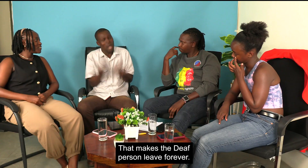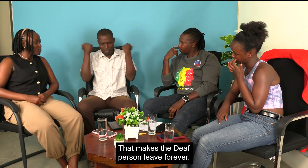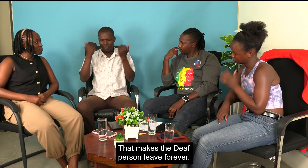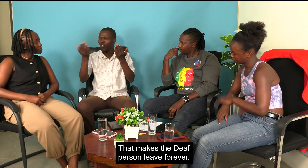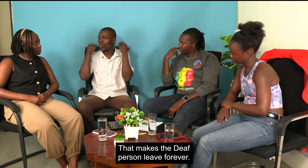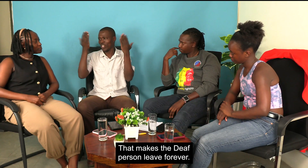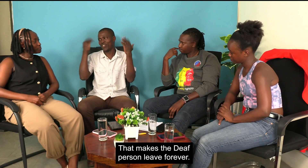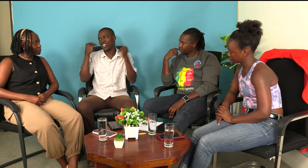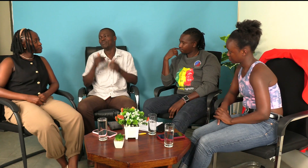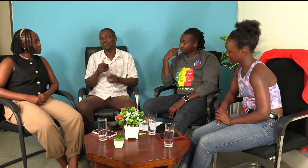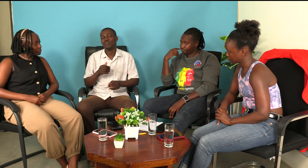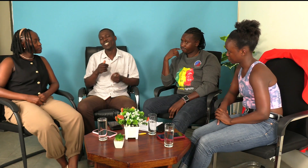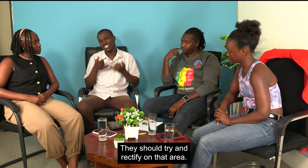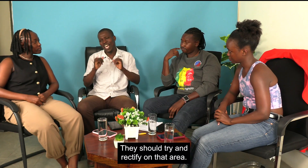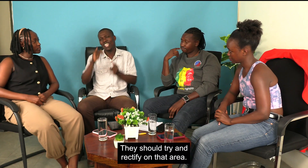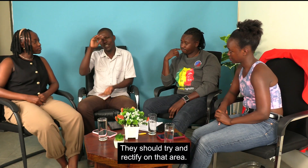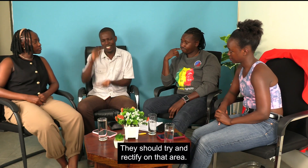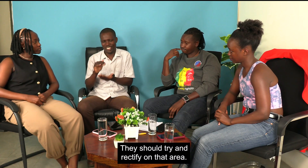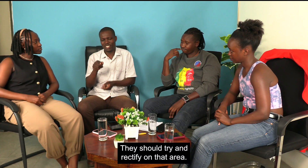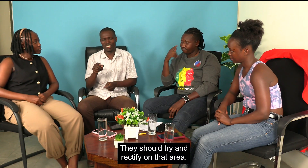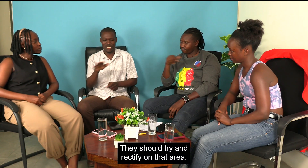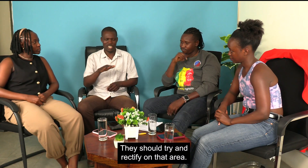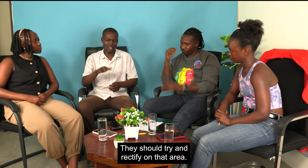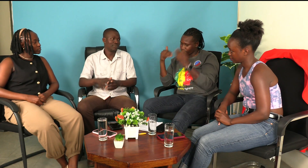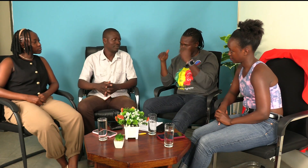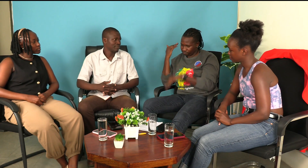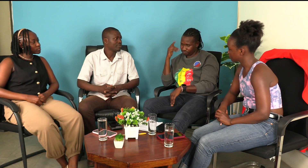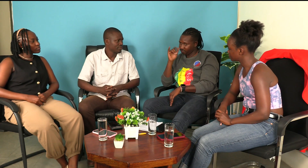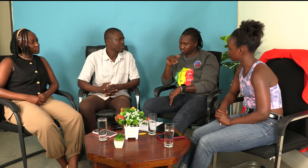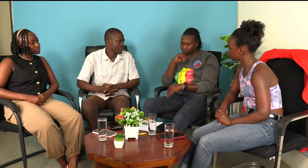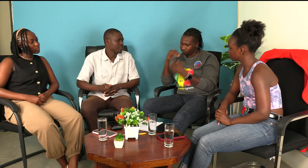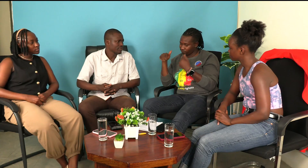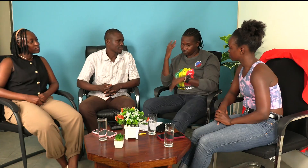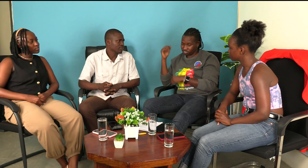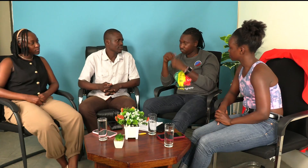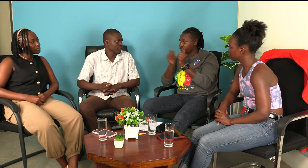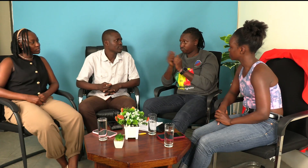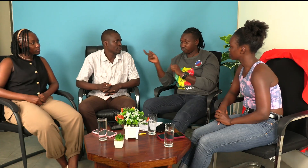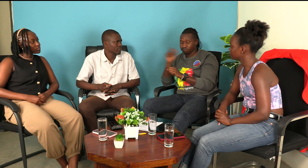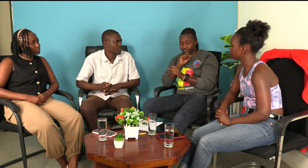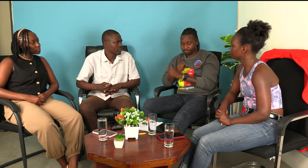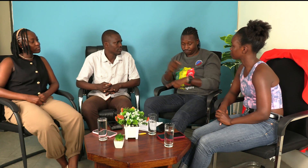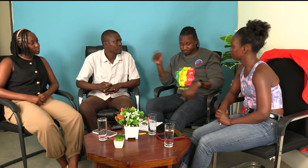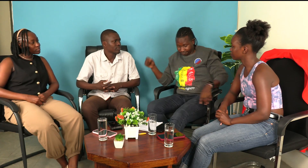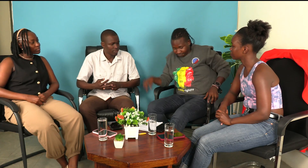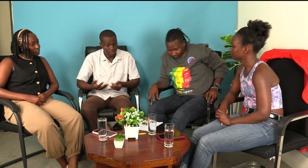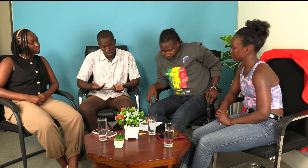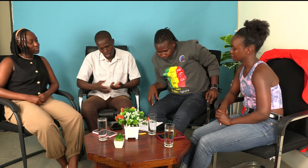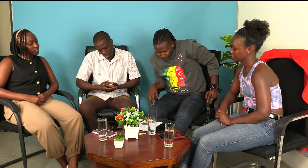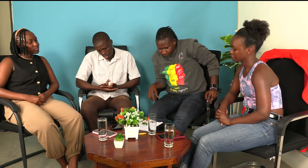person go and never come back forever. So try to reduce this on that area. Yeah, that is not being professional. Yes, and